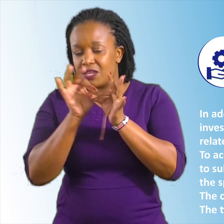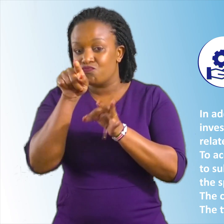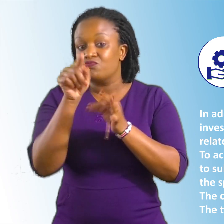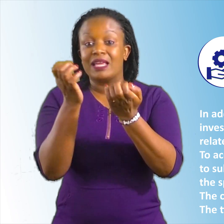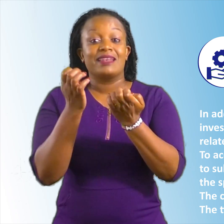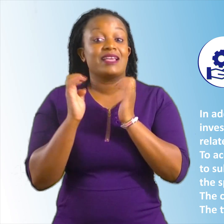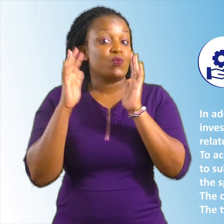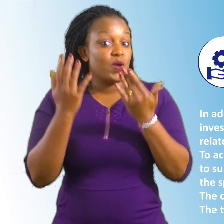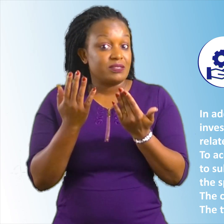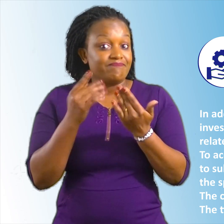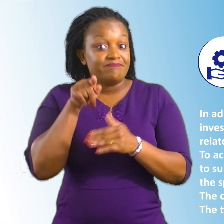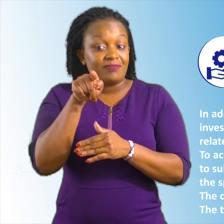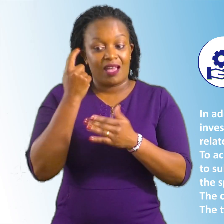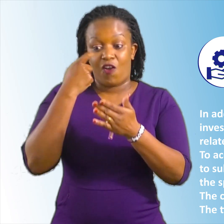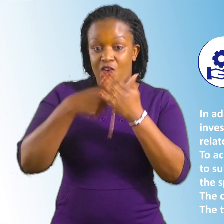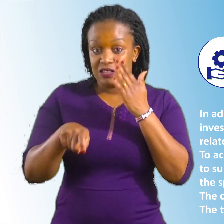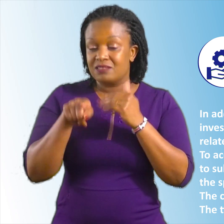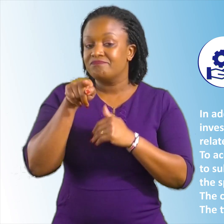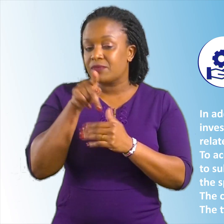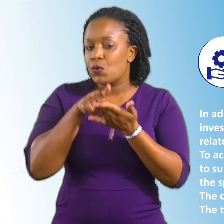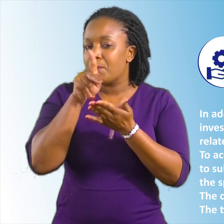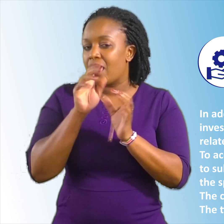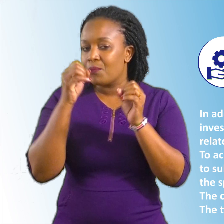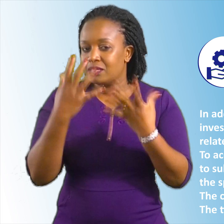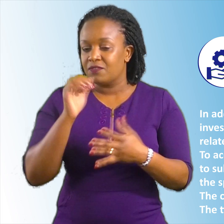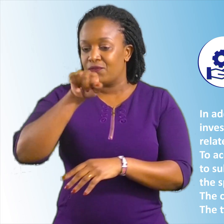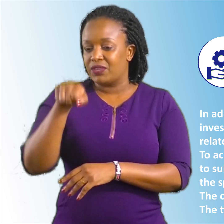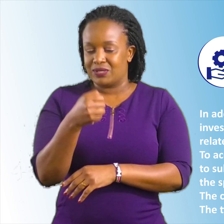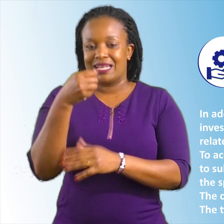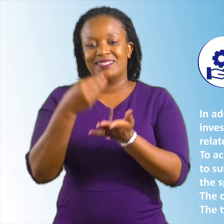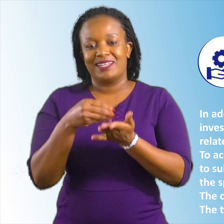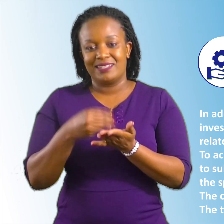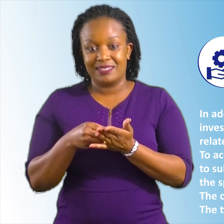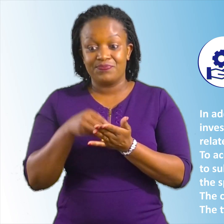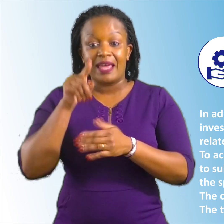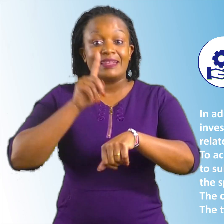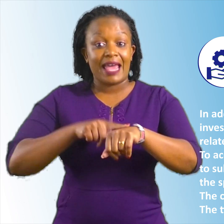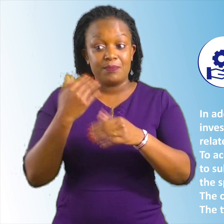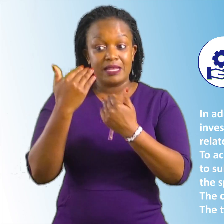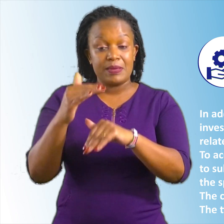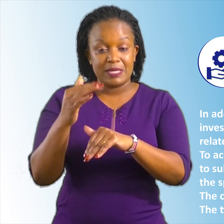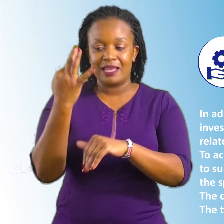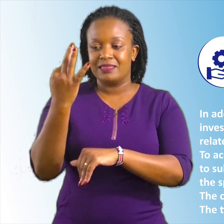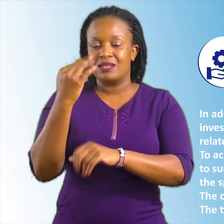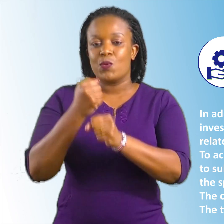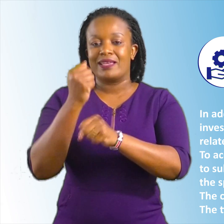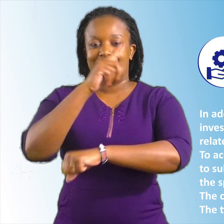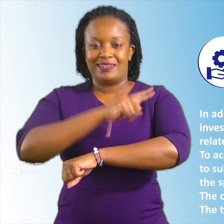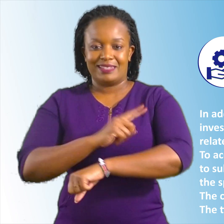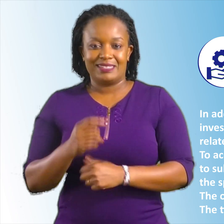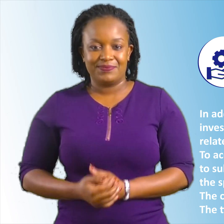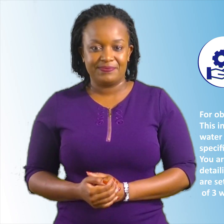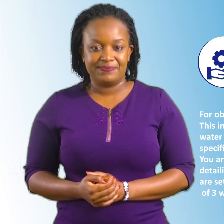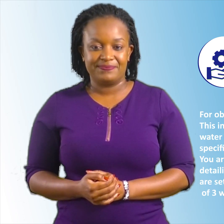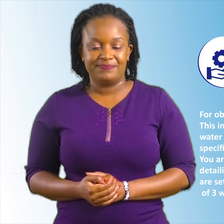needs. The charges for this stand at 5,000 Kenya shillings. The timeline is 3 working days.